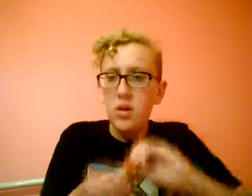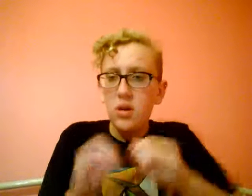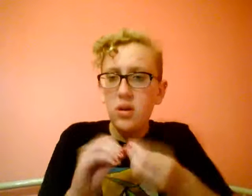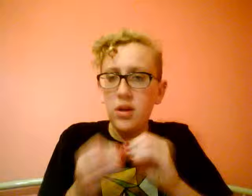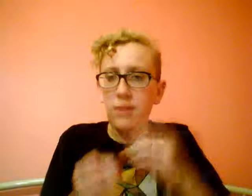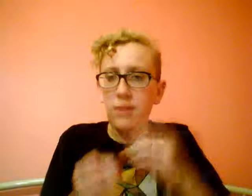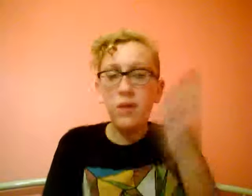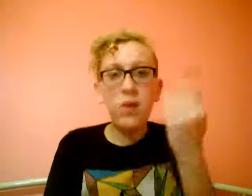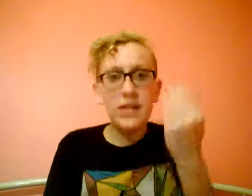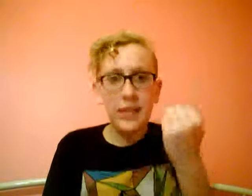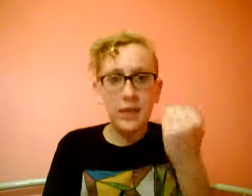Number